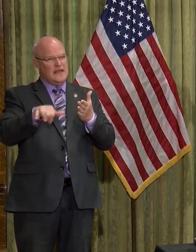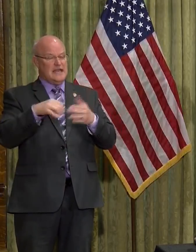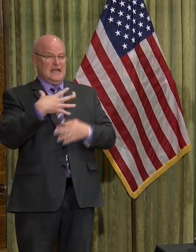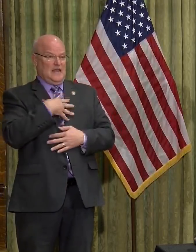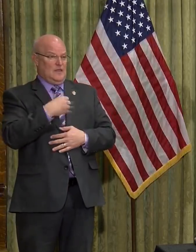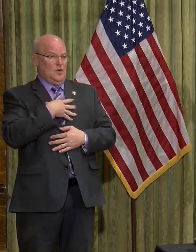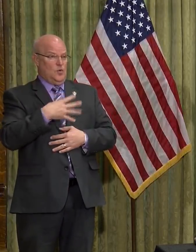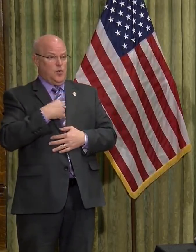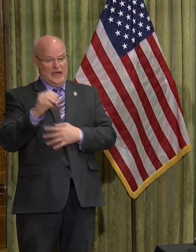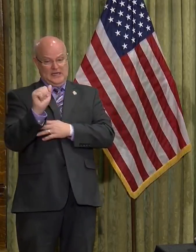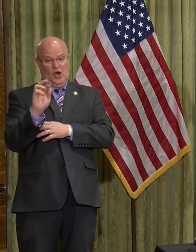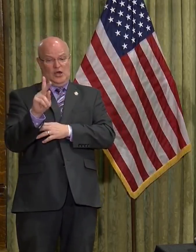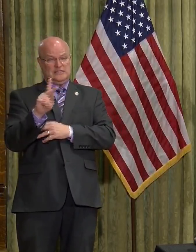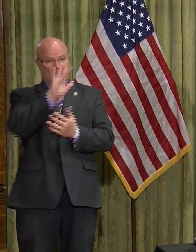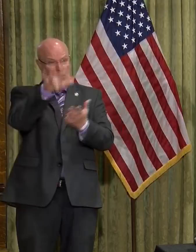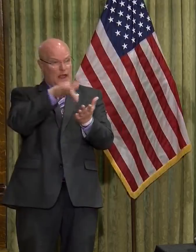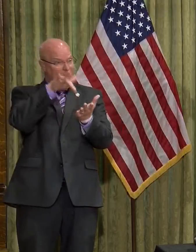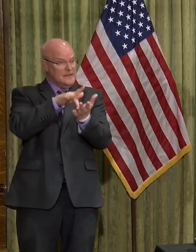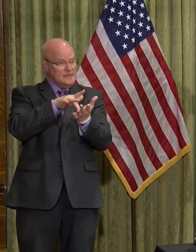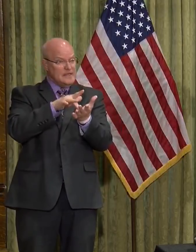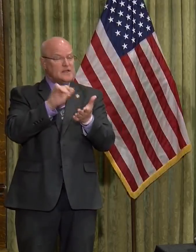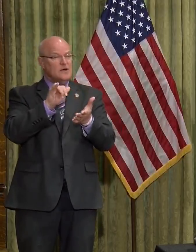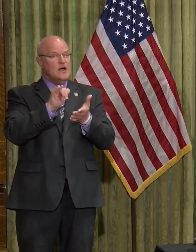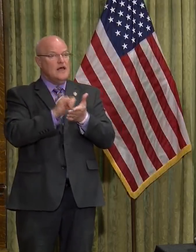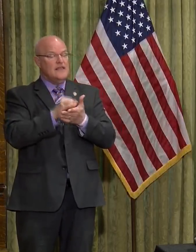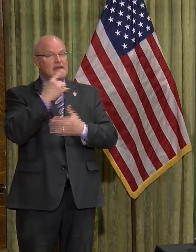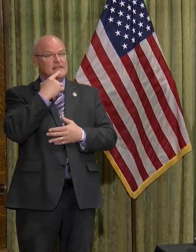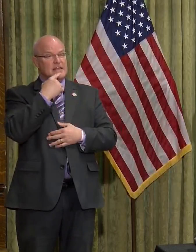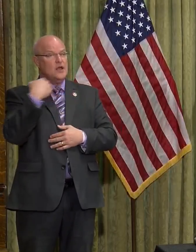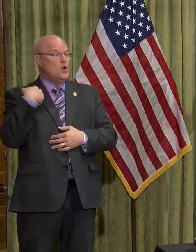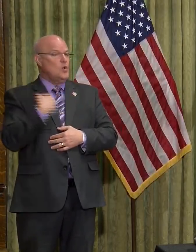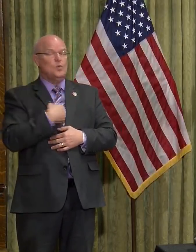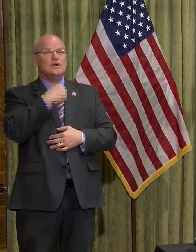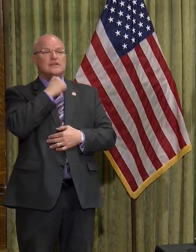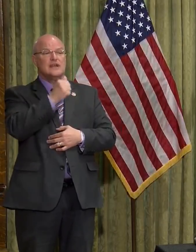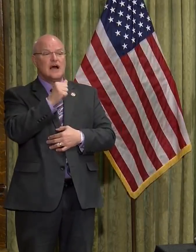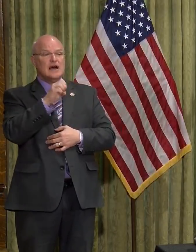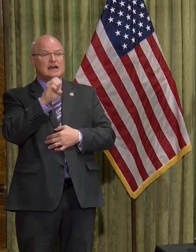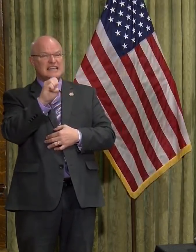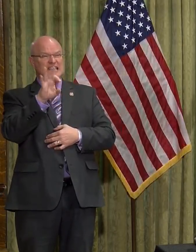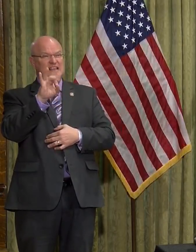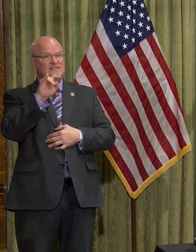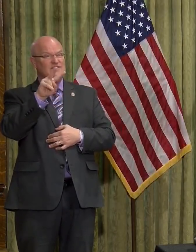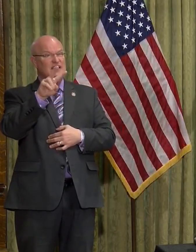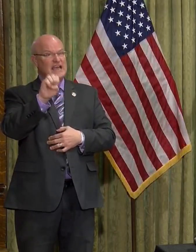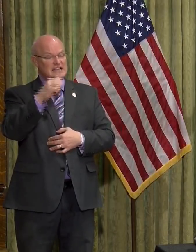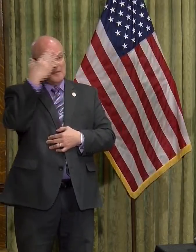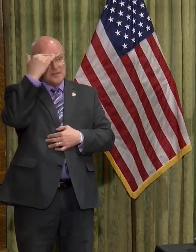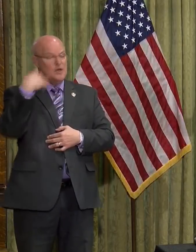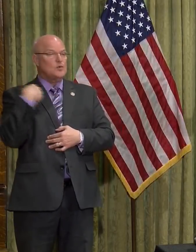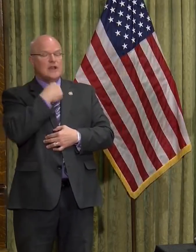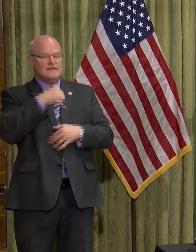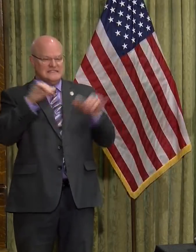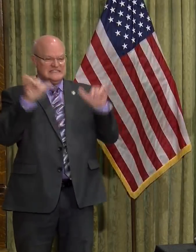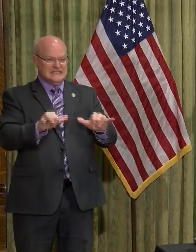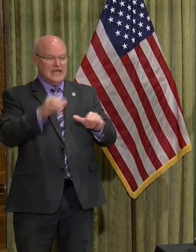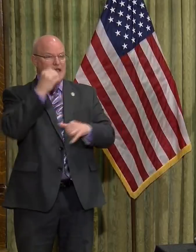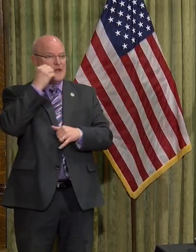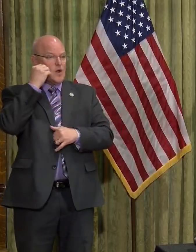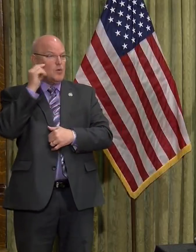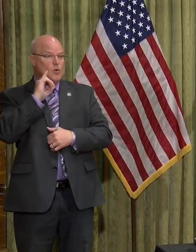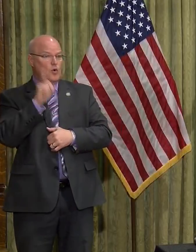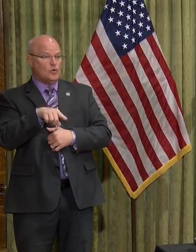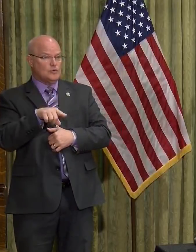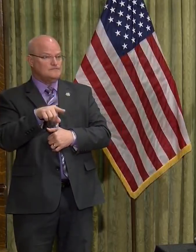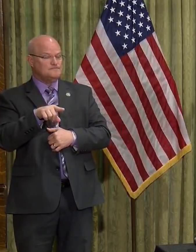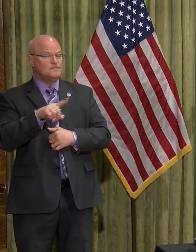white, Arkansas, right in the middle, that they say we're not being effective because we don't have a stay-at-home order.